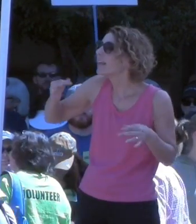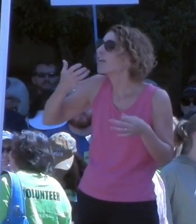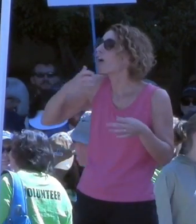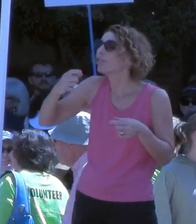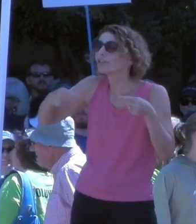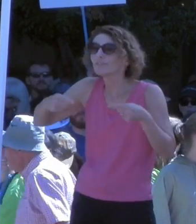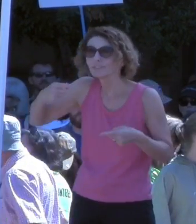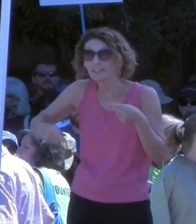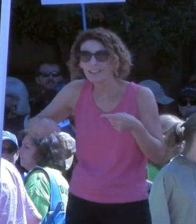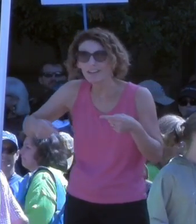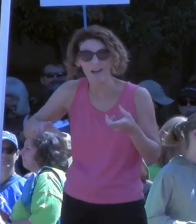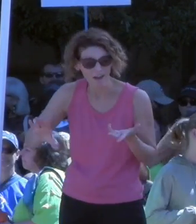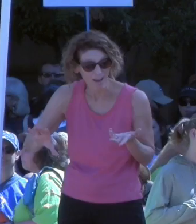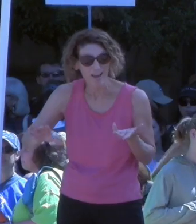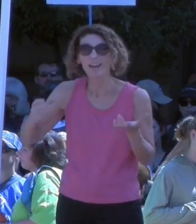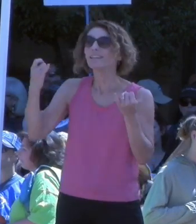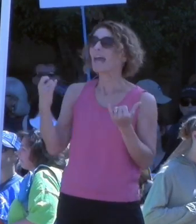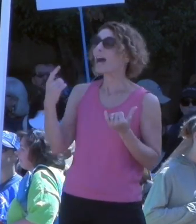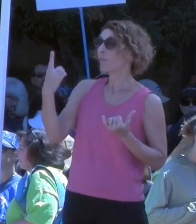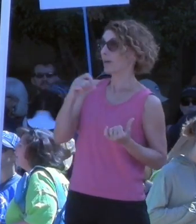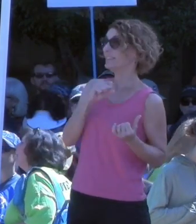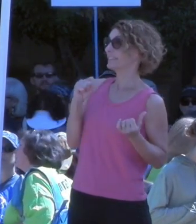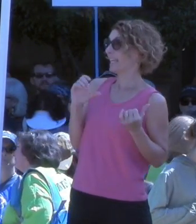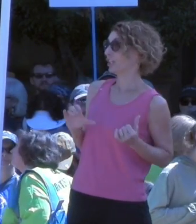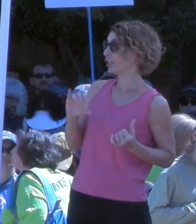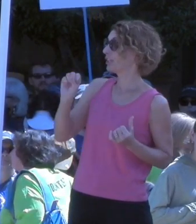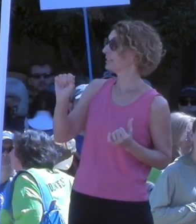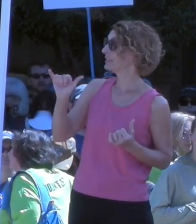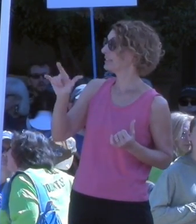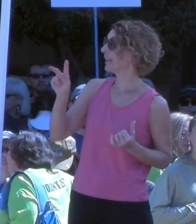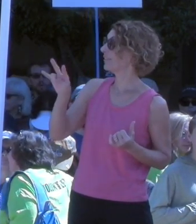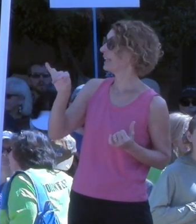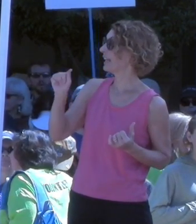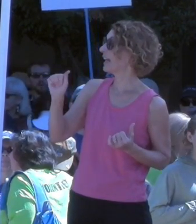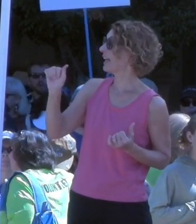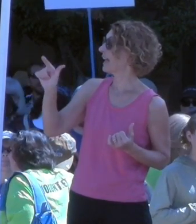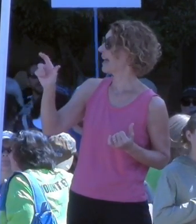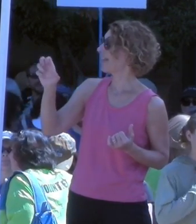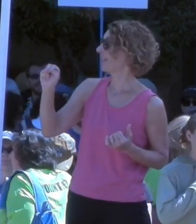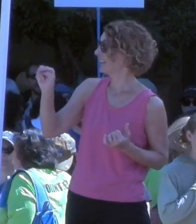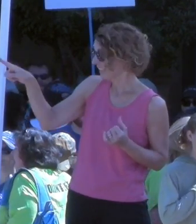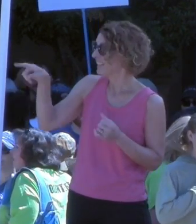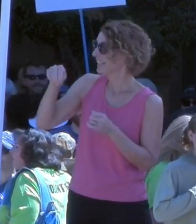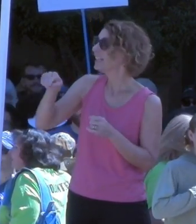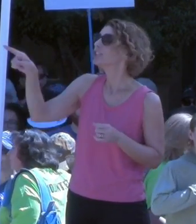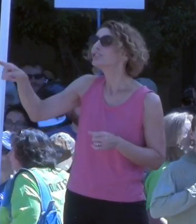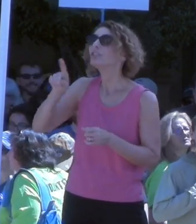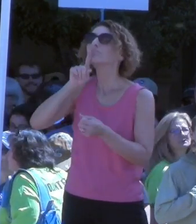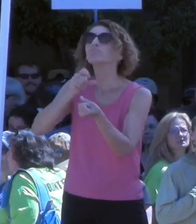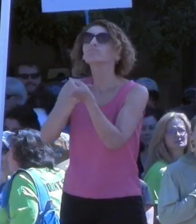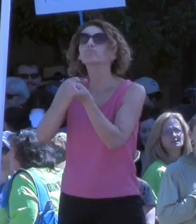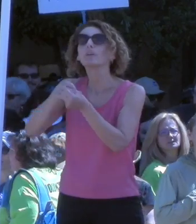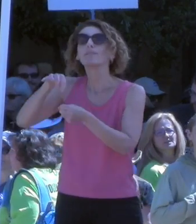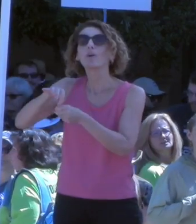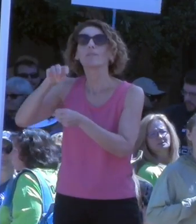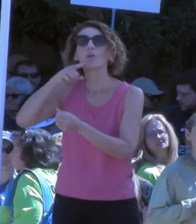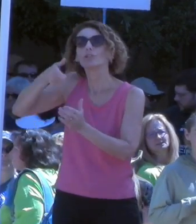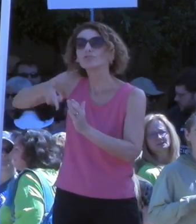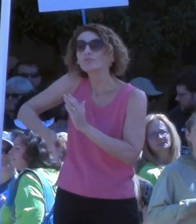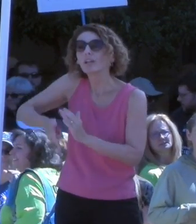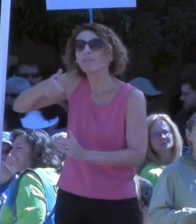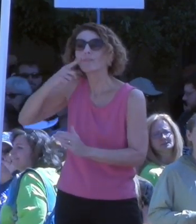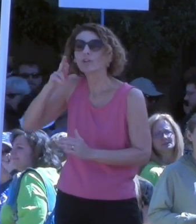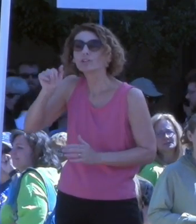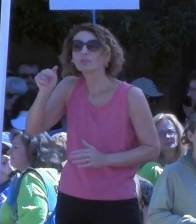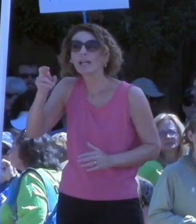We currently have a sitting state senator, Sylvia Allen, who justified a vote for drilling for uranium near the Grand Canyon by